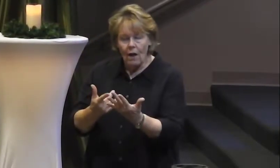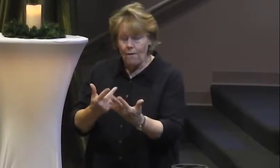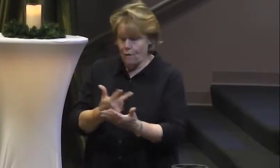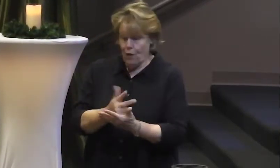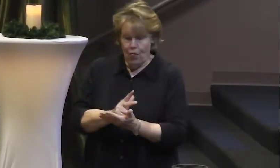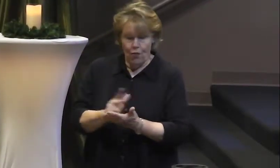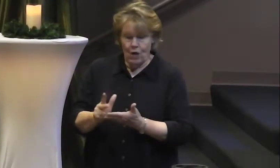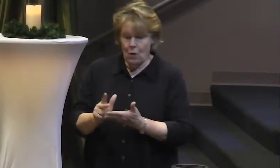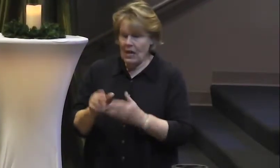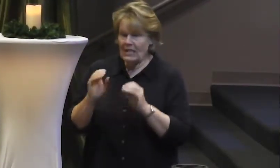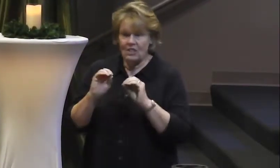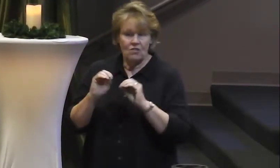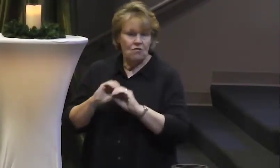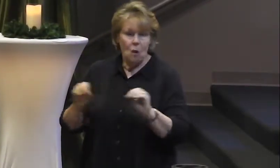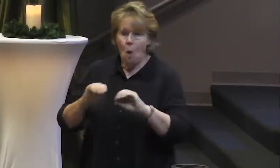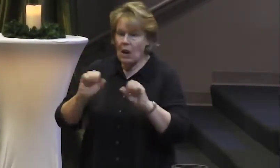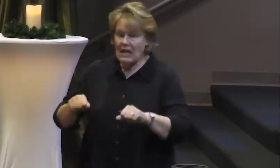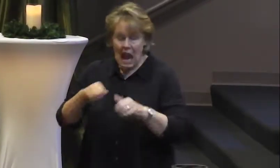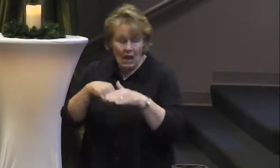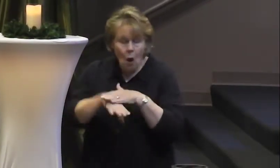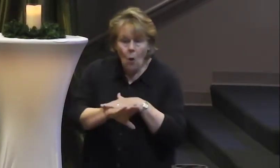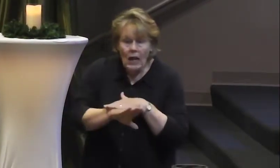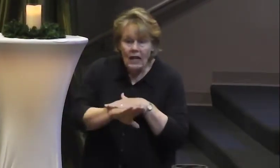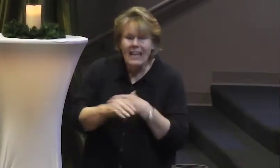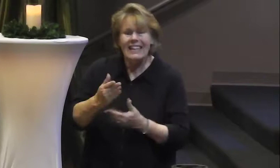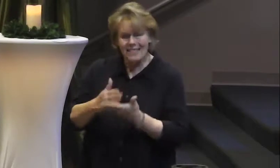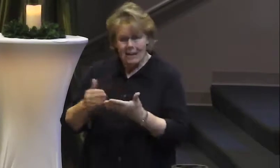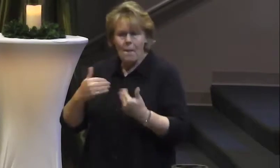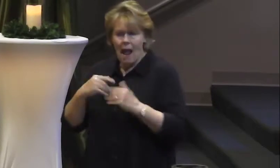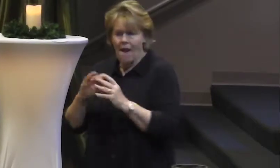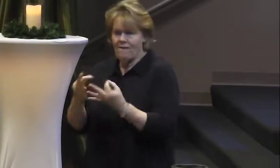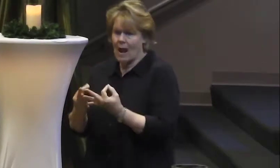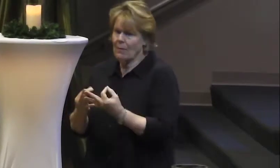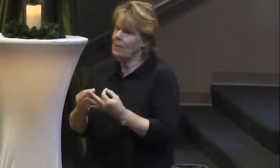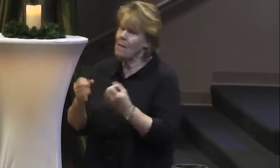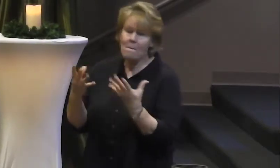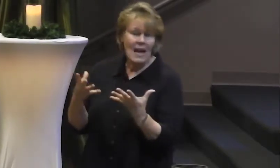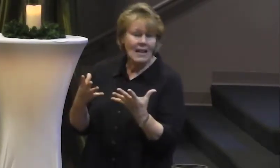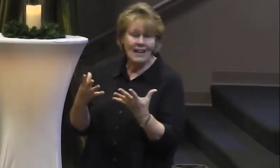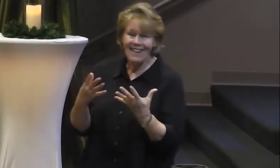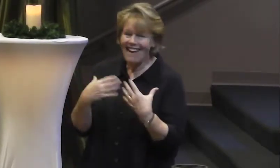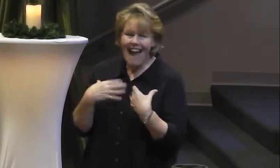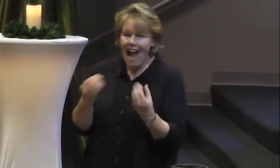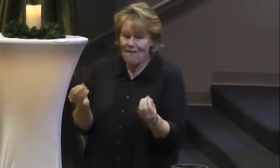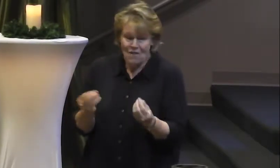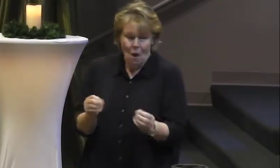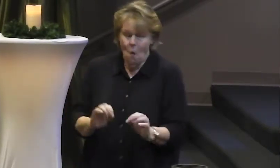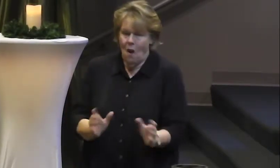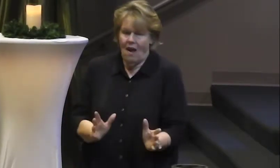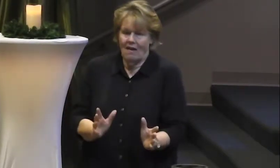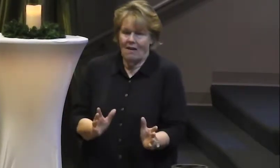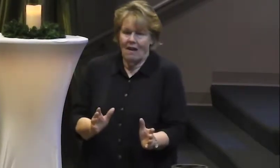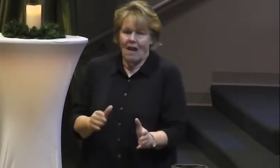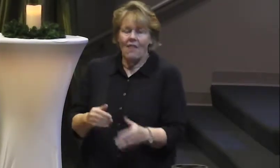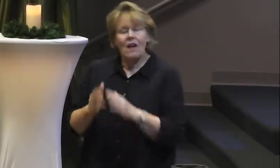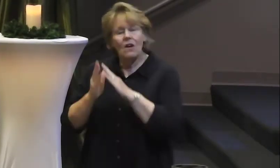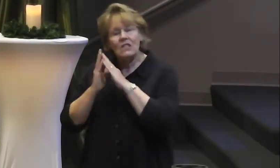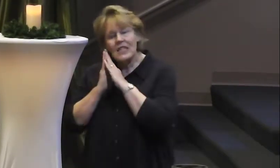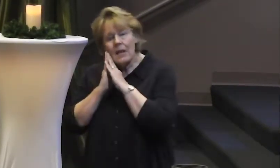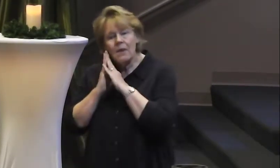area, but the majority did not. They're in hotels, they're just sleeping here and there, and no one knows yet when they'll be able